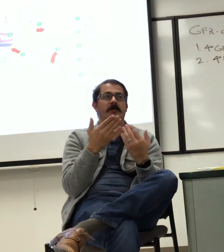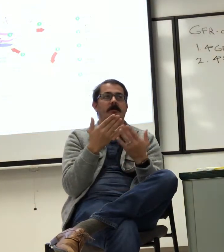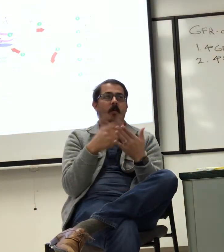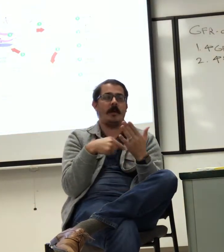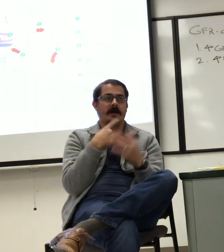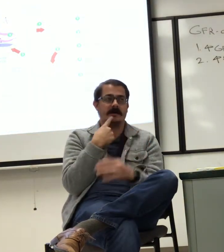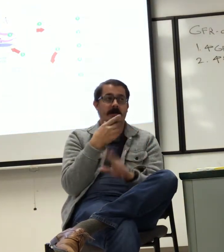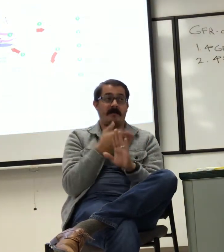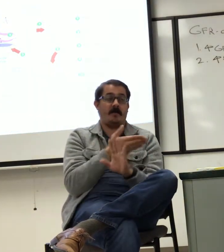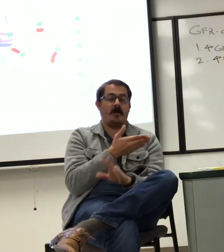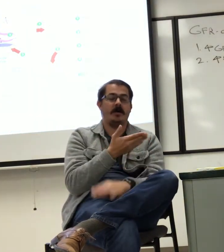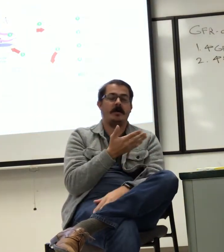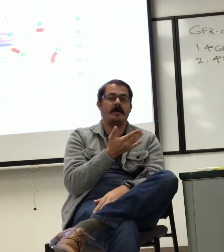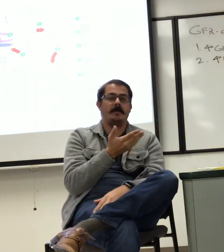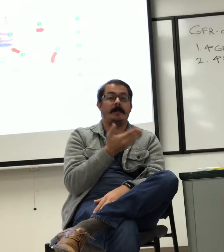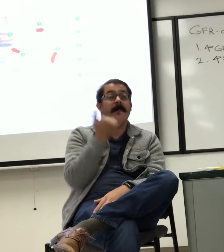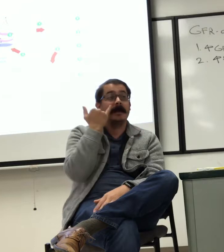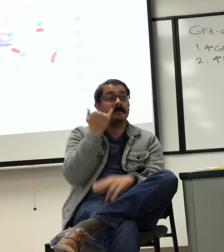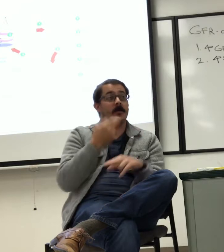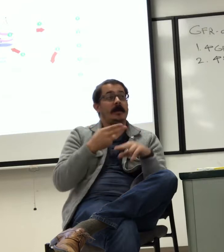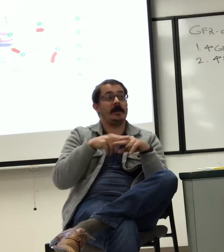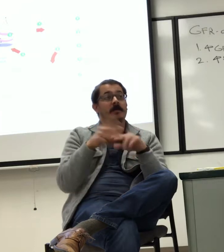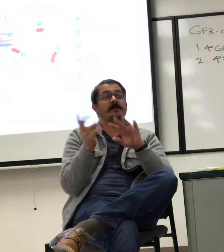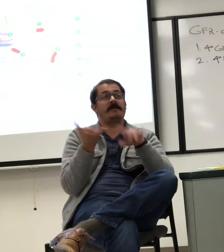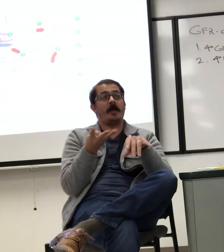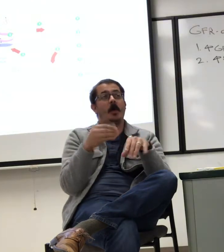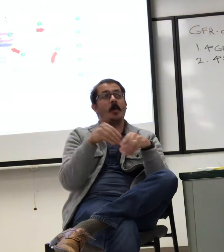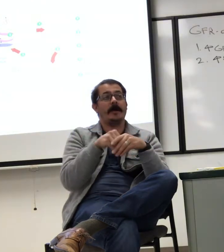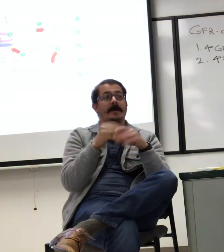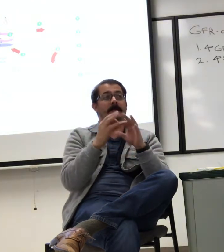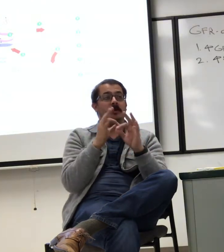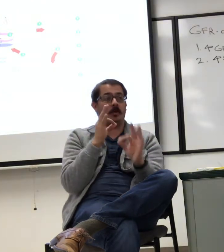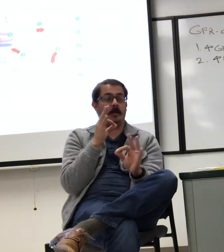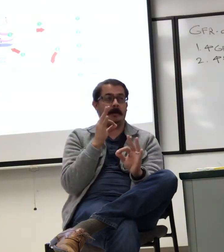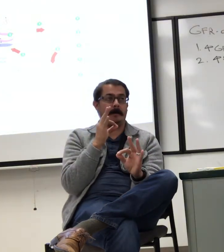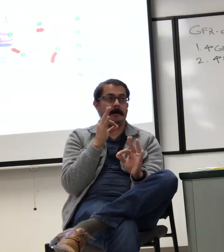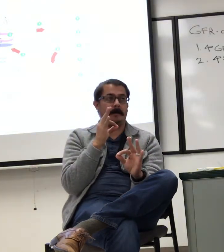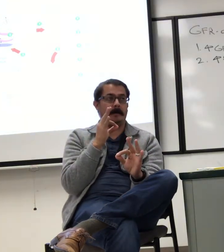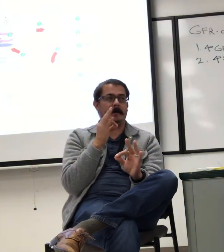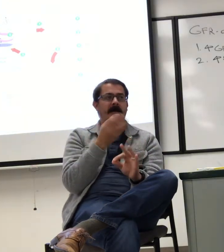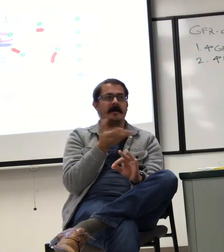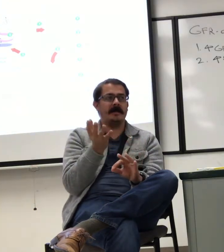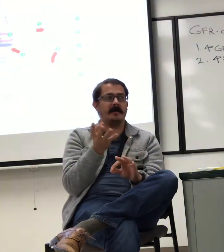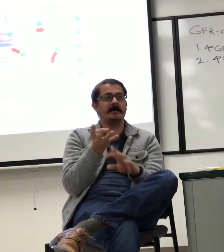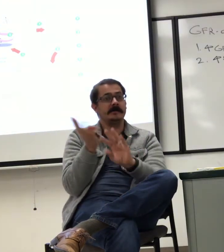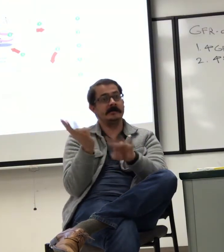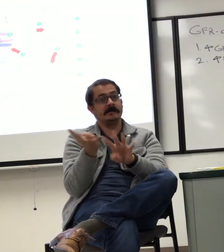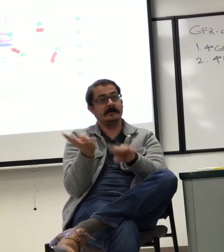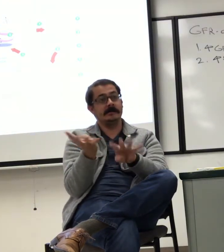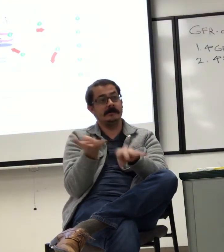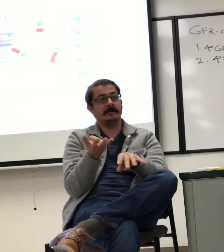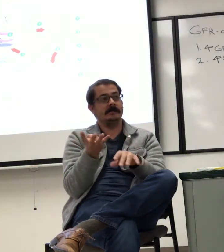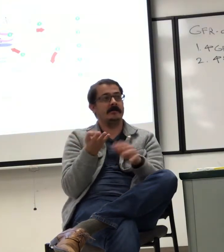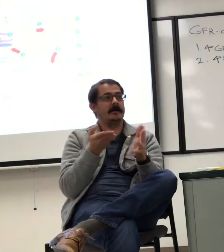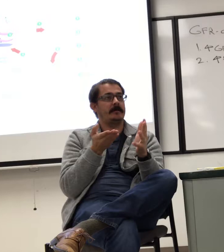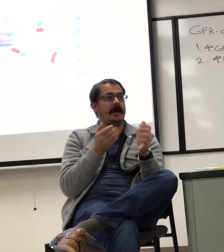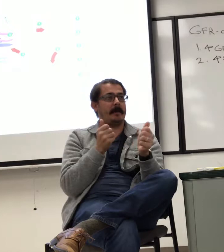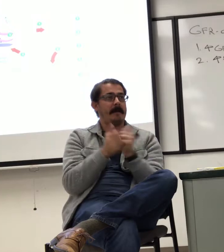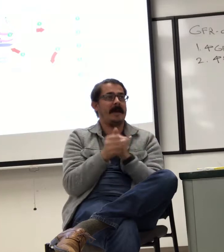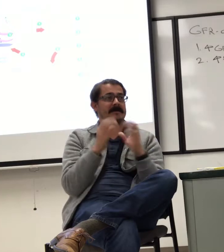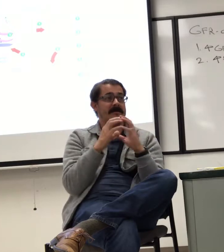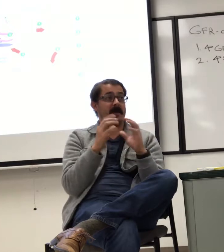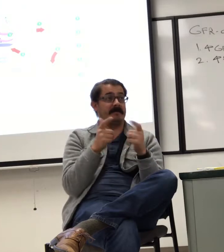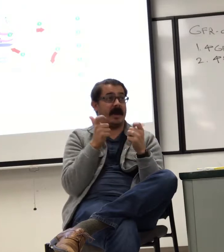just prior. If you increase the flow in the tube, things are flowing by the cells very fast.